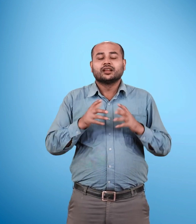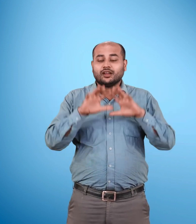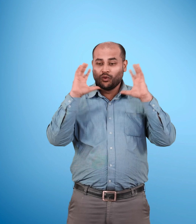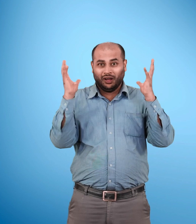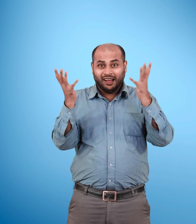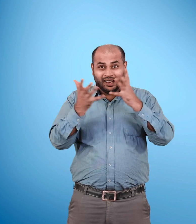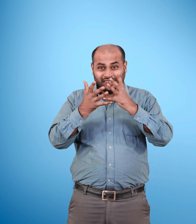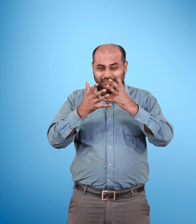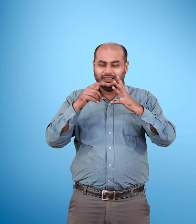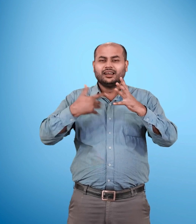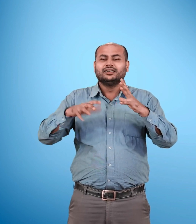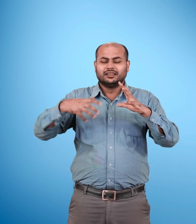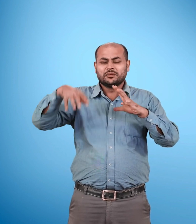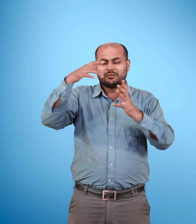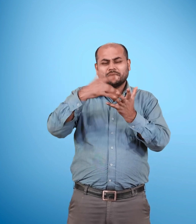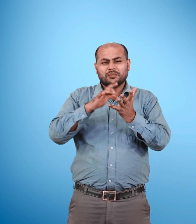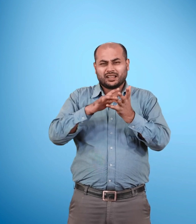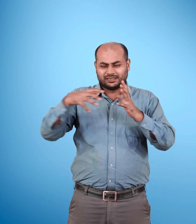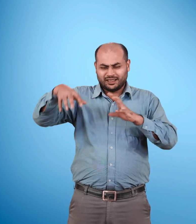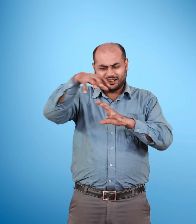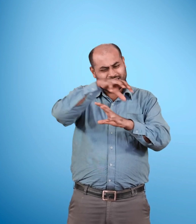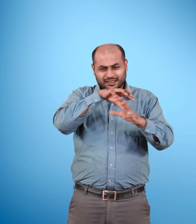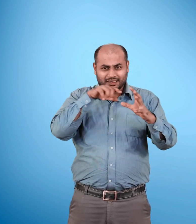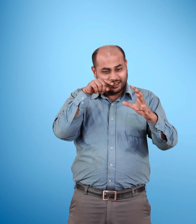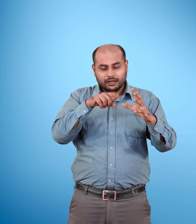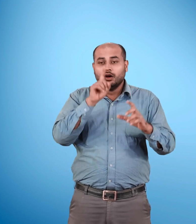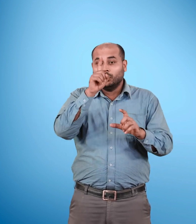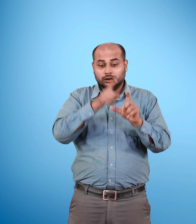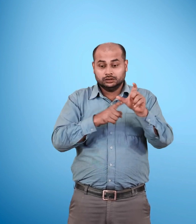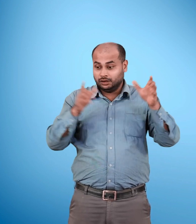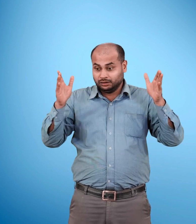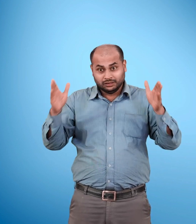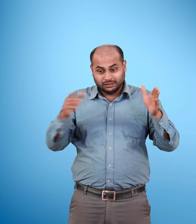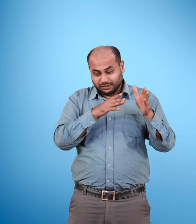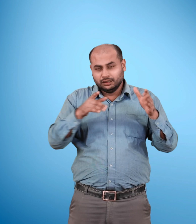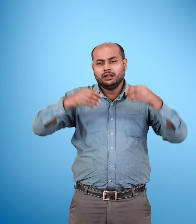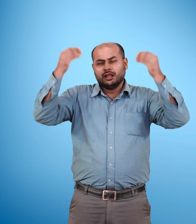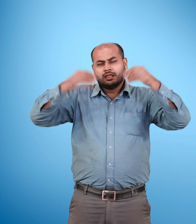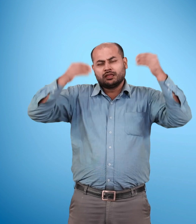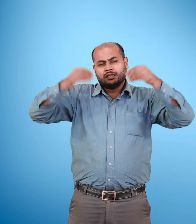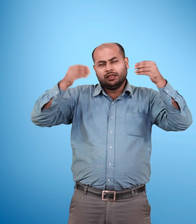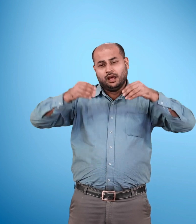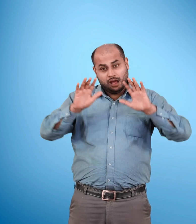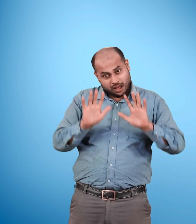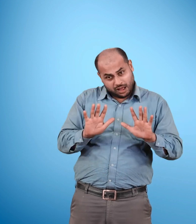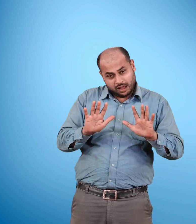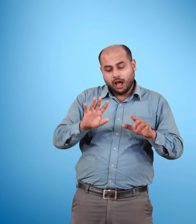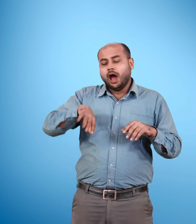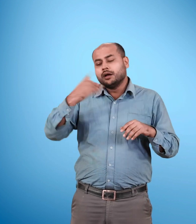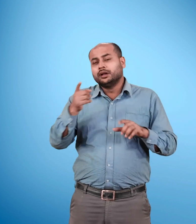In some parts of the world, it rains throughout the year, while there are places where it rains only for